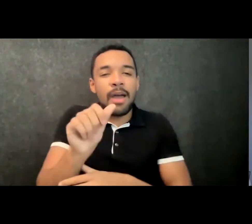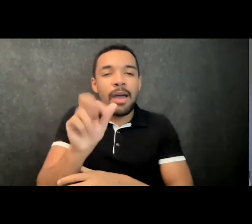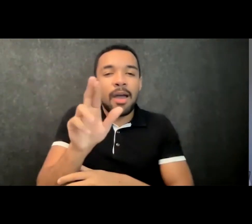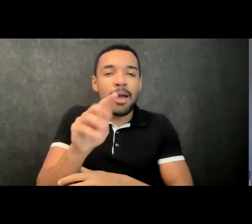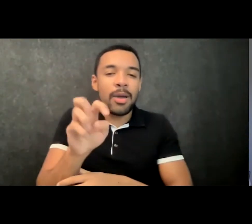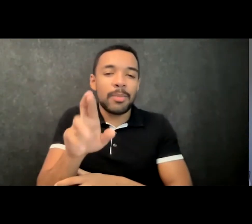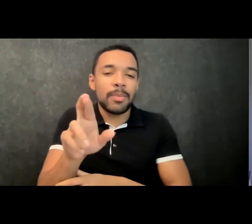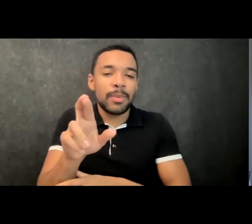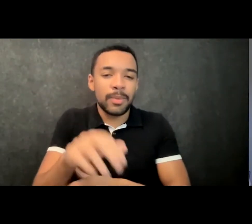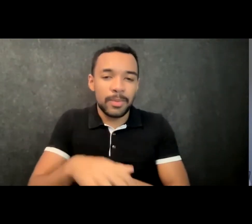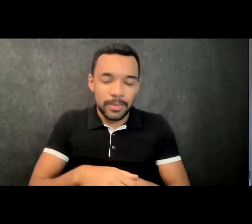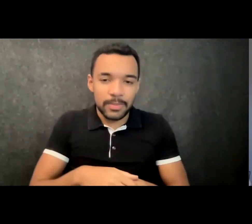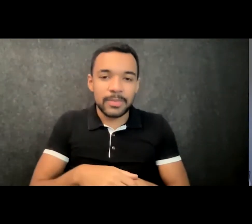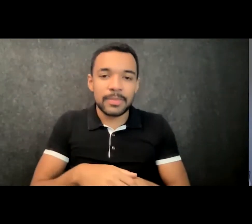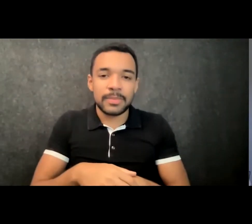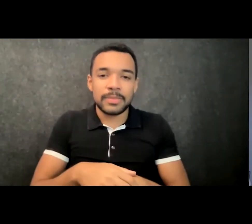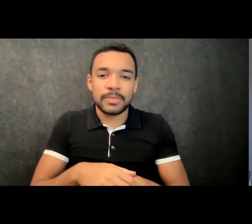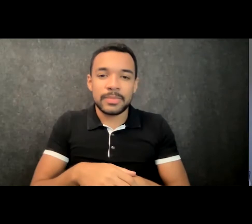1.